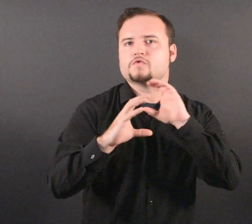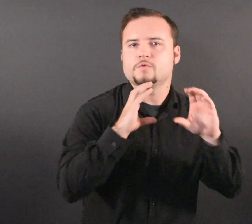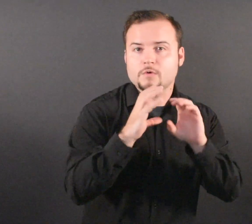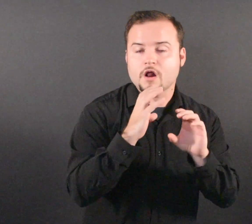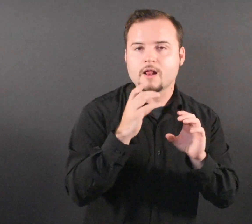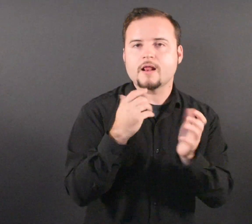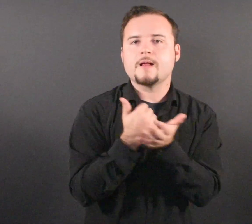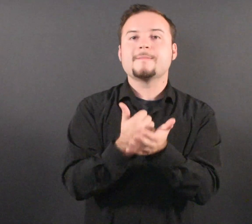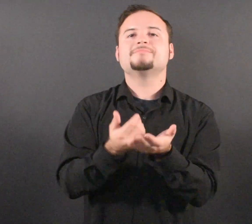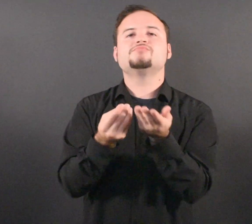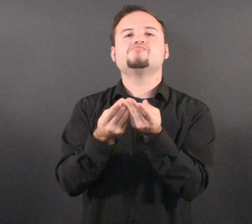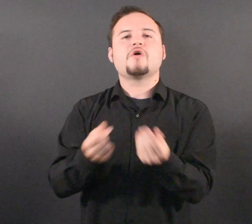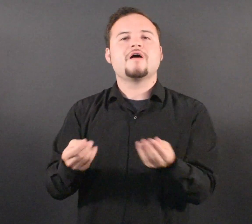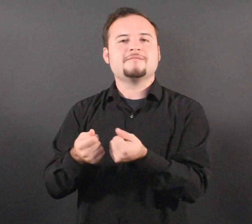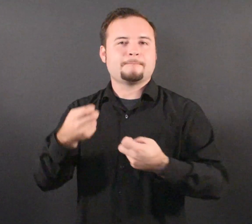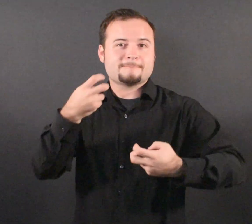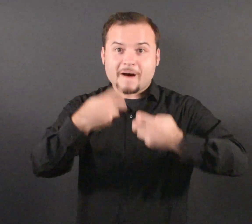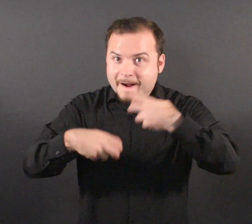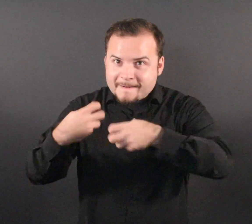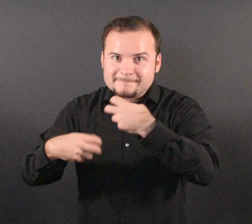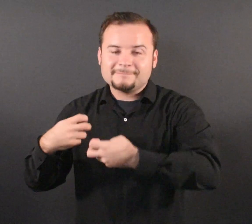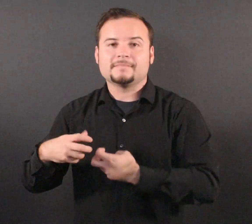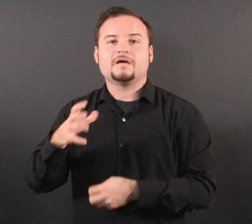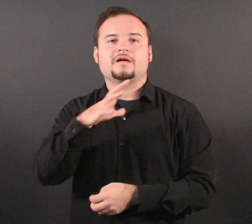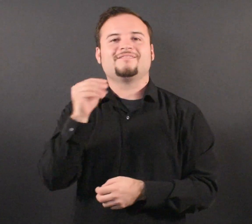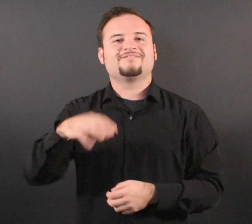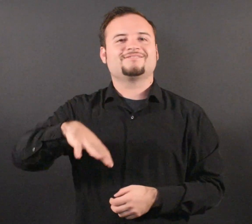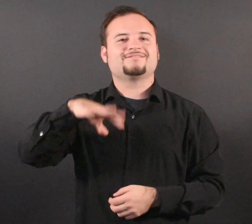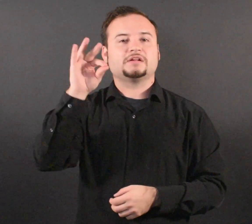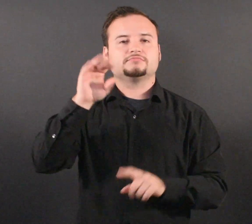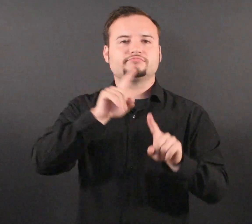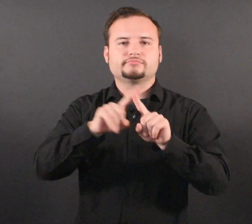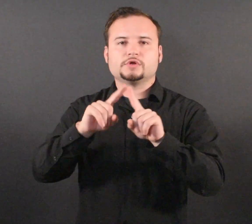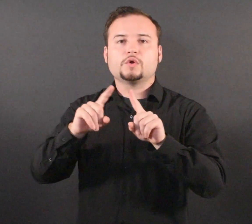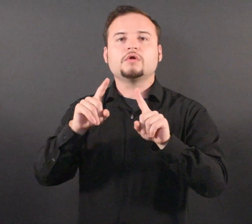solve problems and find solutions for their communities.